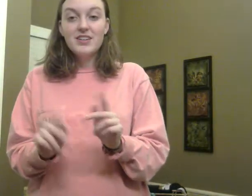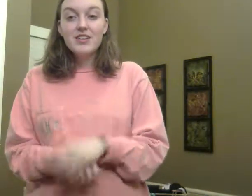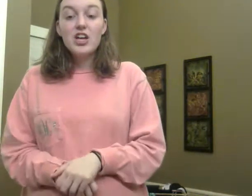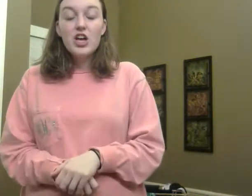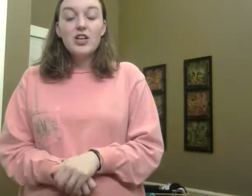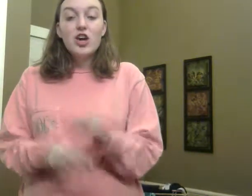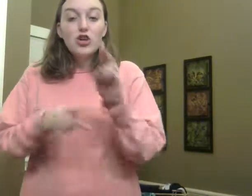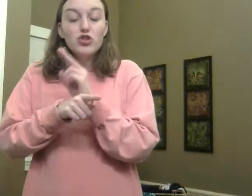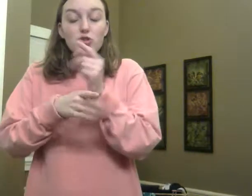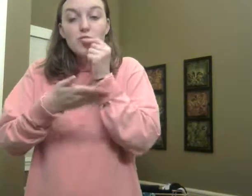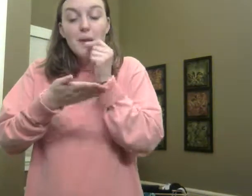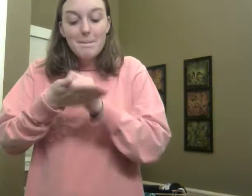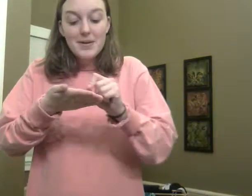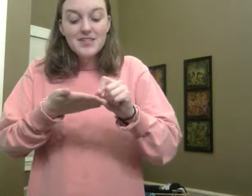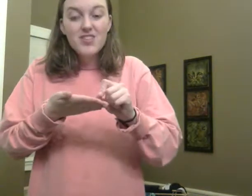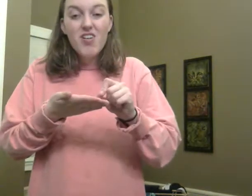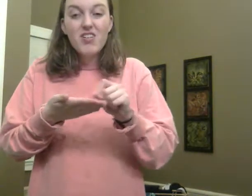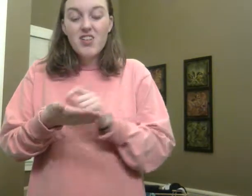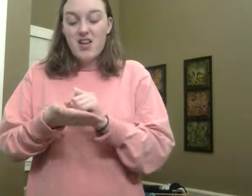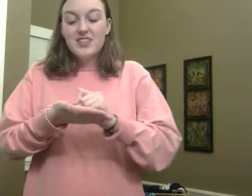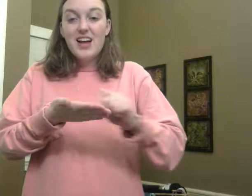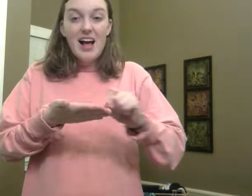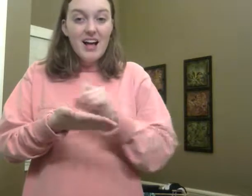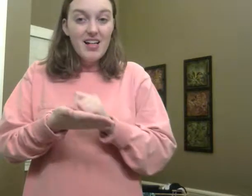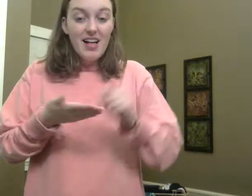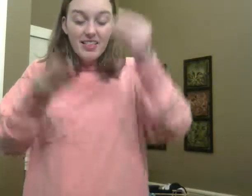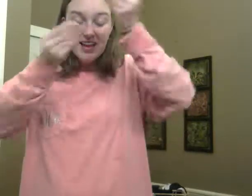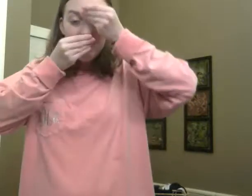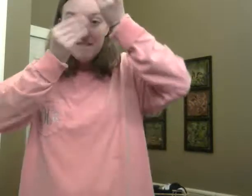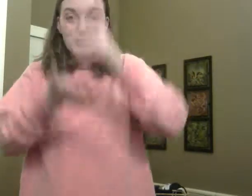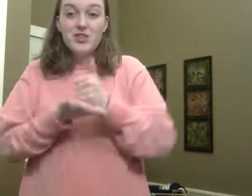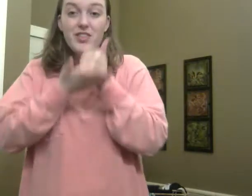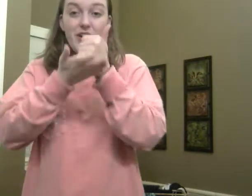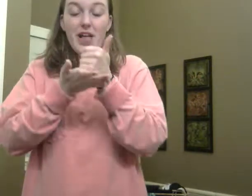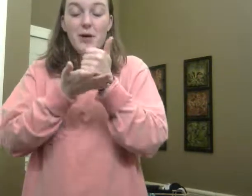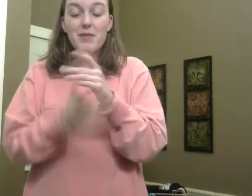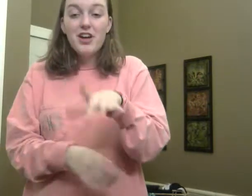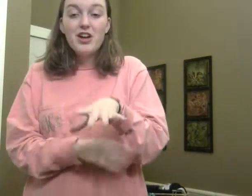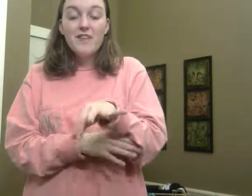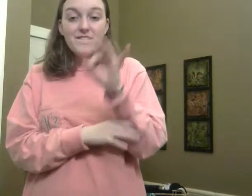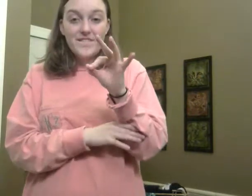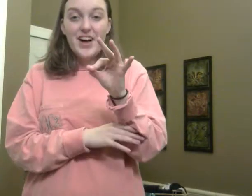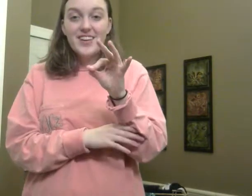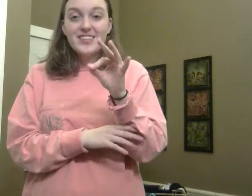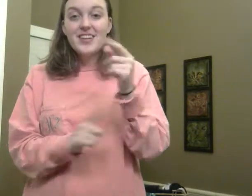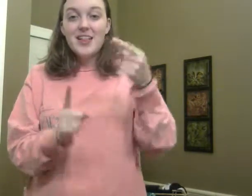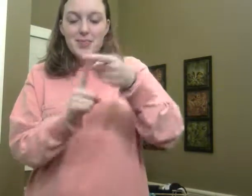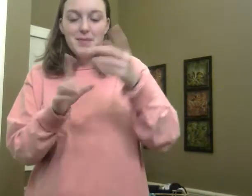any information that you think will help you in finding the main idea. We're going to be using the reading cards, the blue